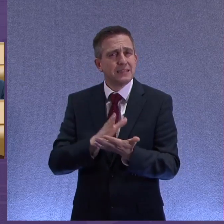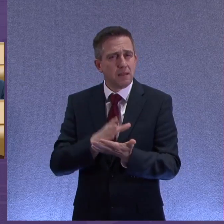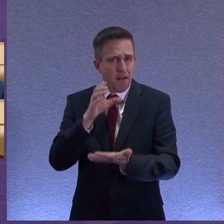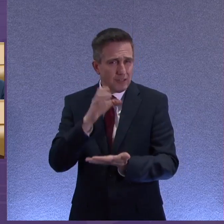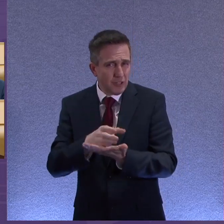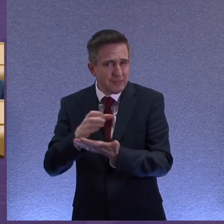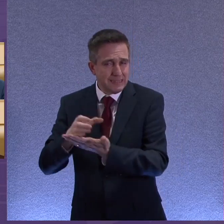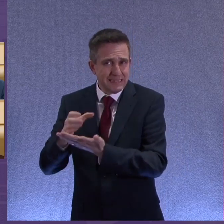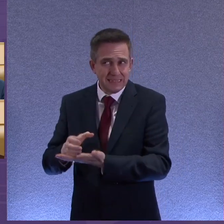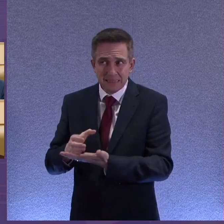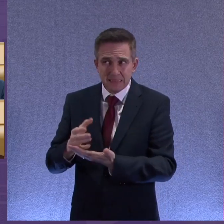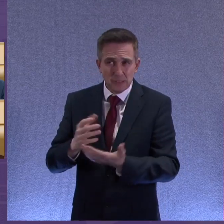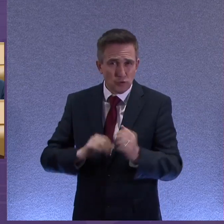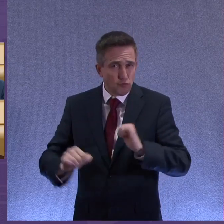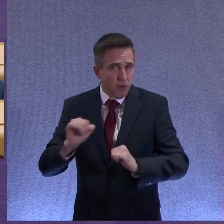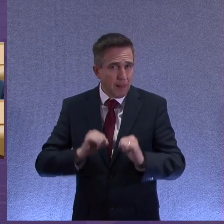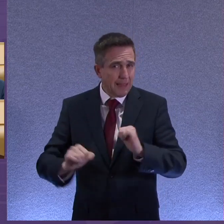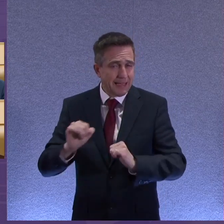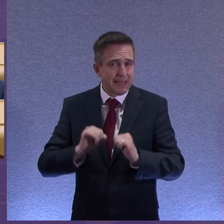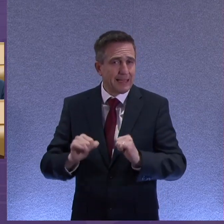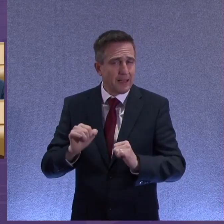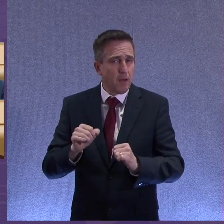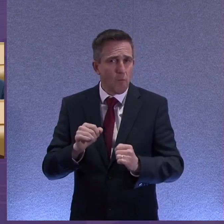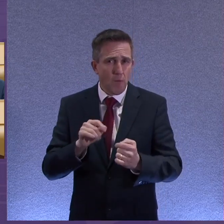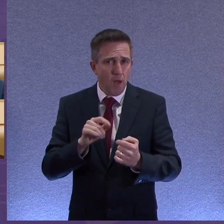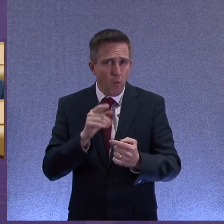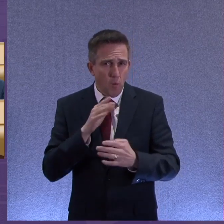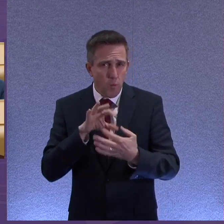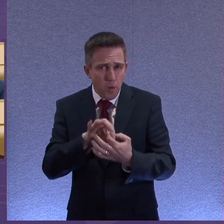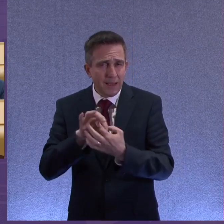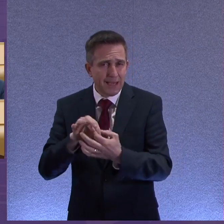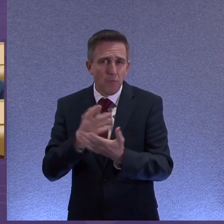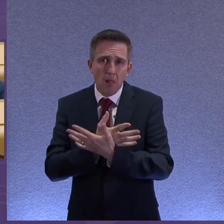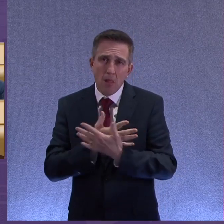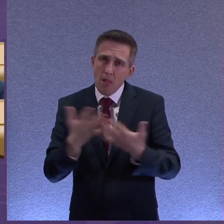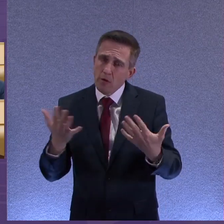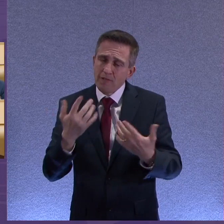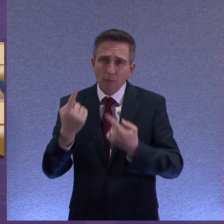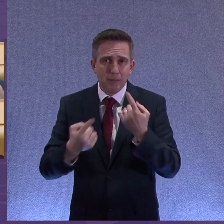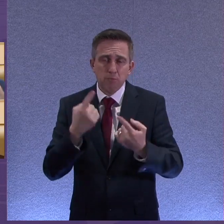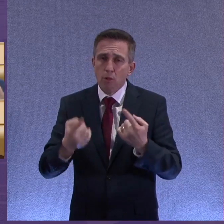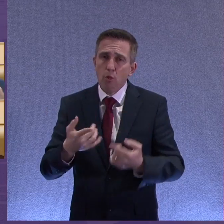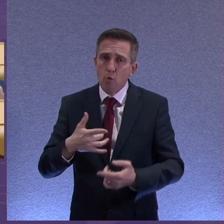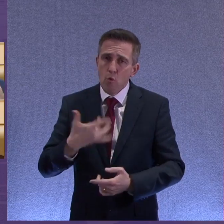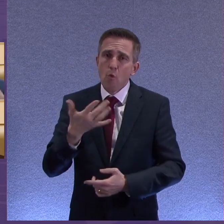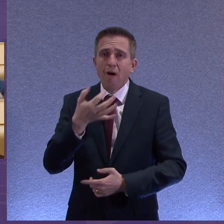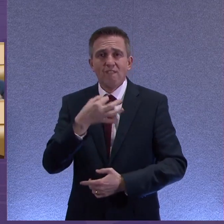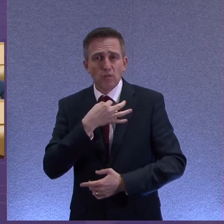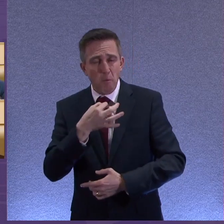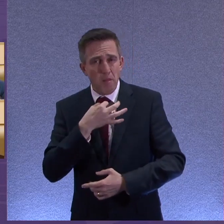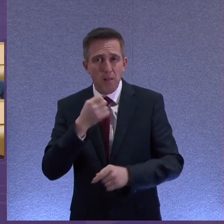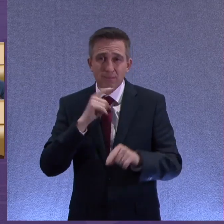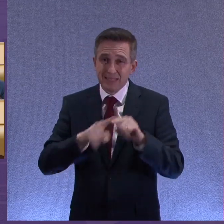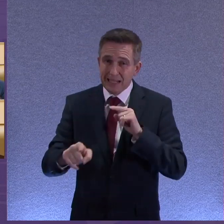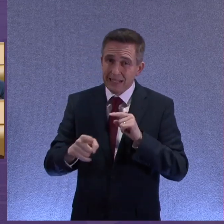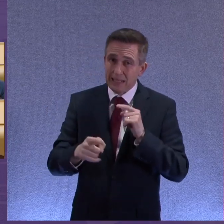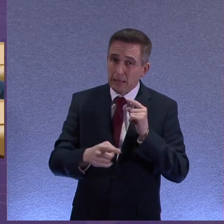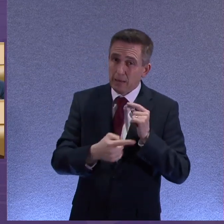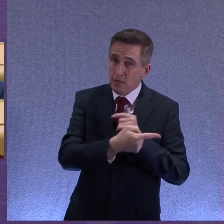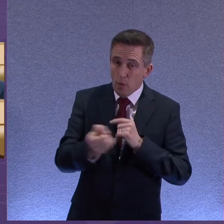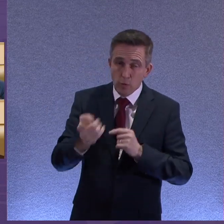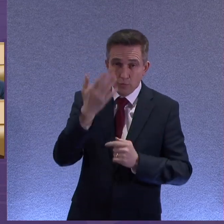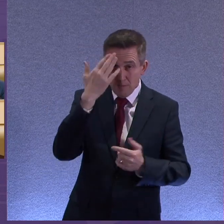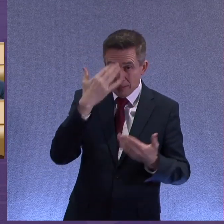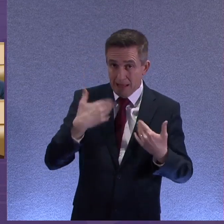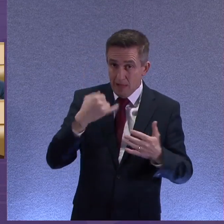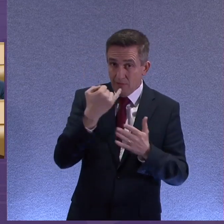pressure just now and are working with some of the most vulnerable in society. People like with poor mental health or addiction or homelessness or